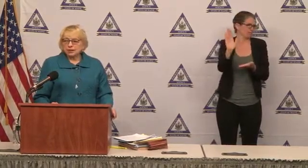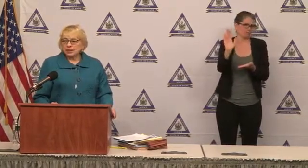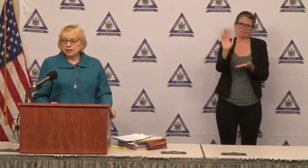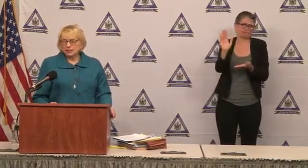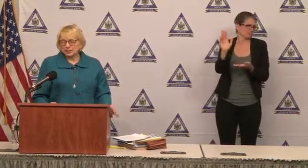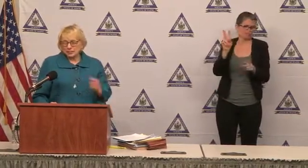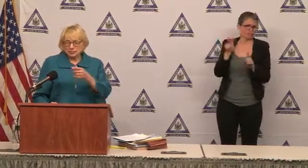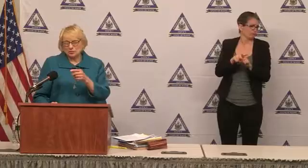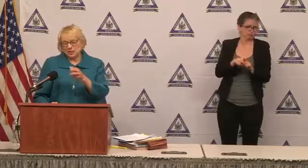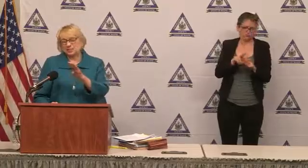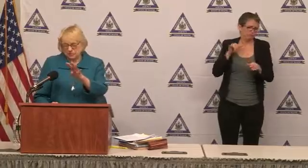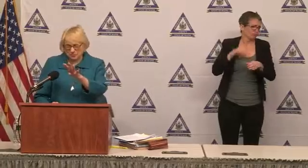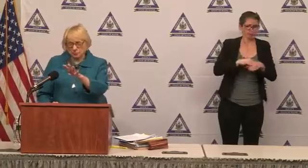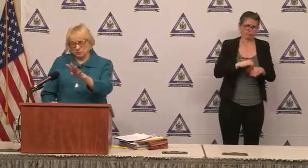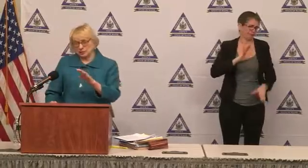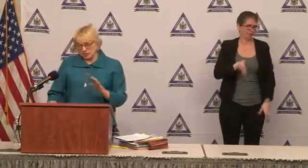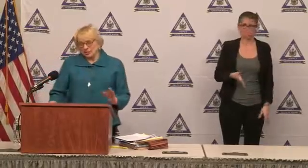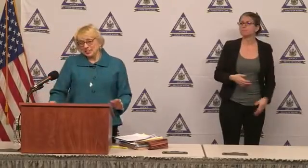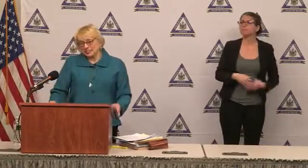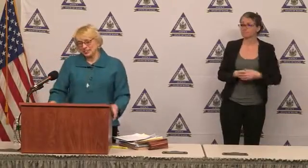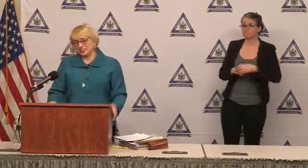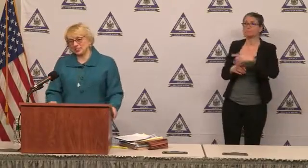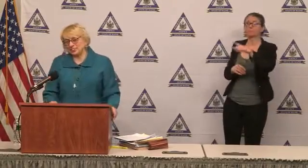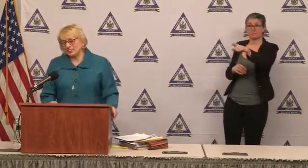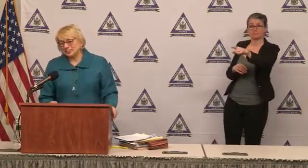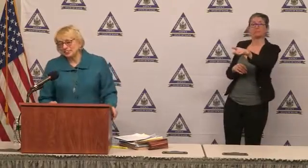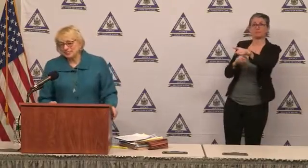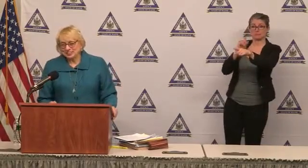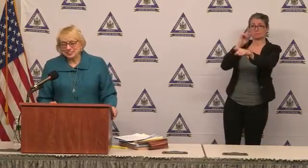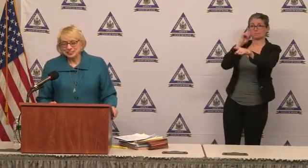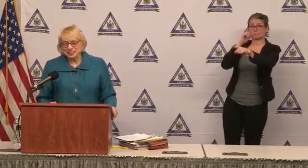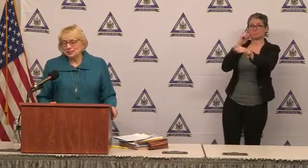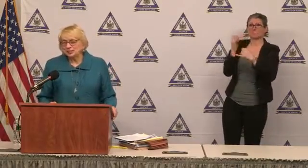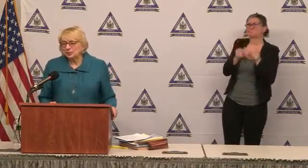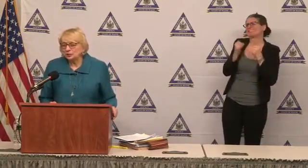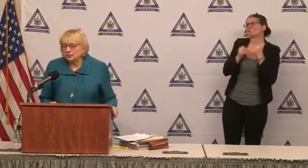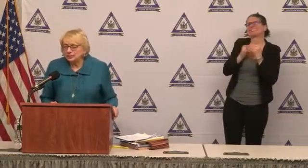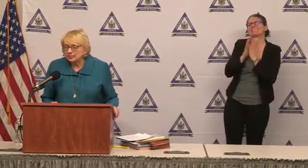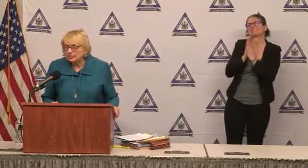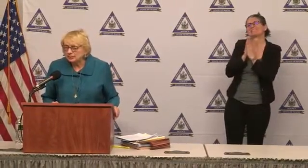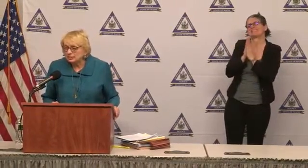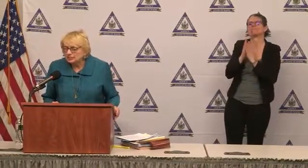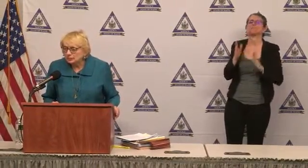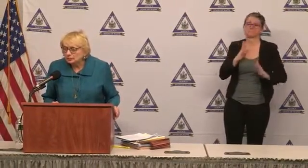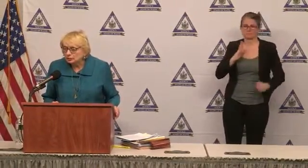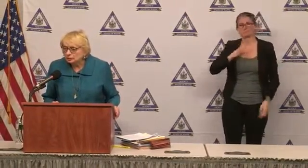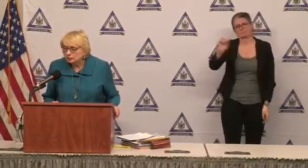Well, that's like 4 for you. Sorry, no. Sorry, but Go ahead.